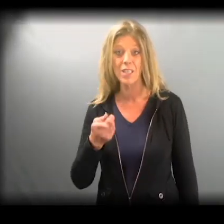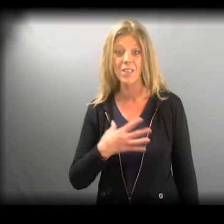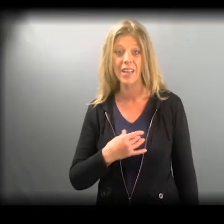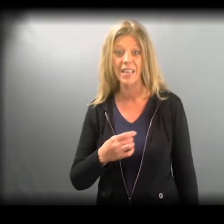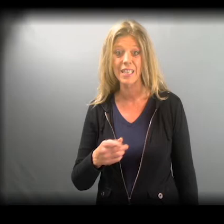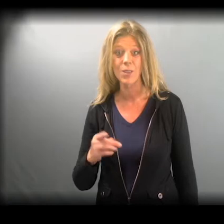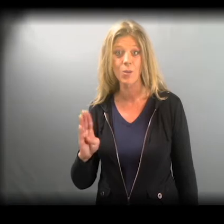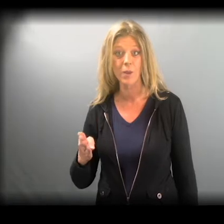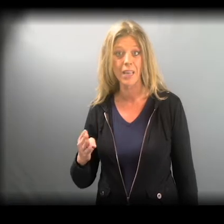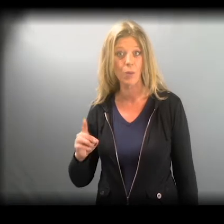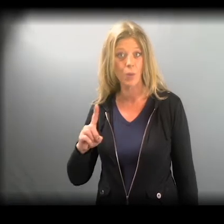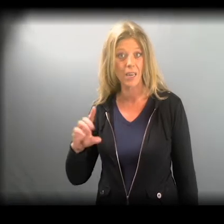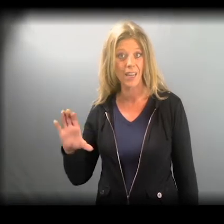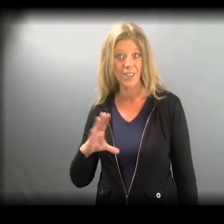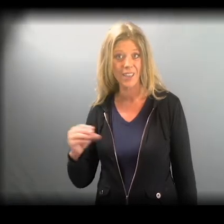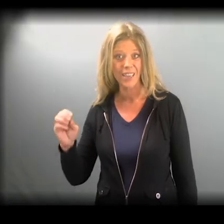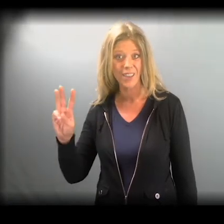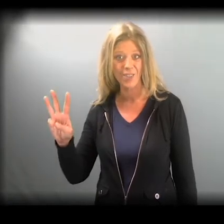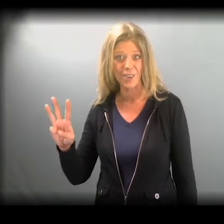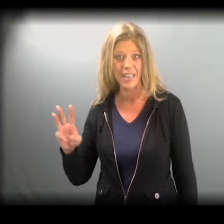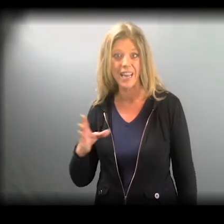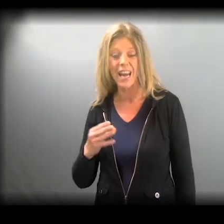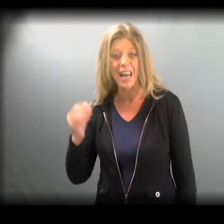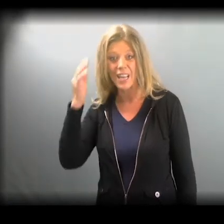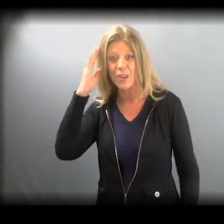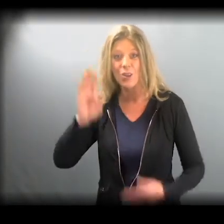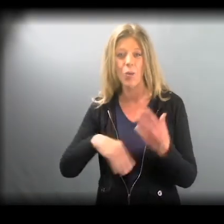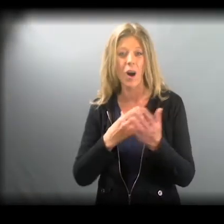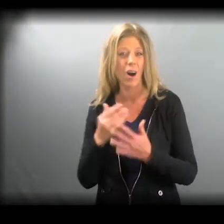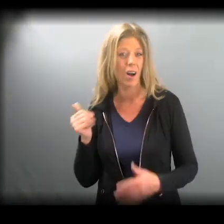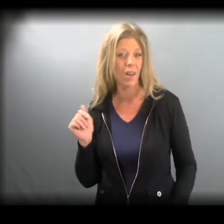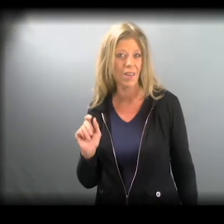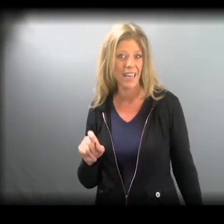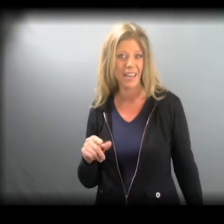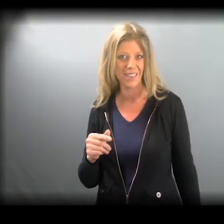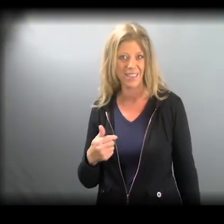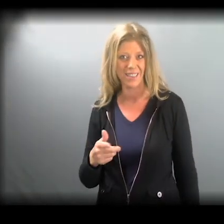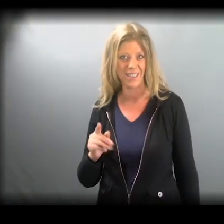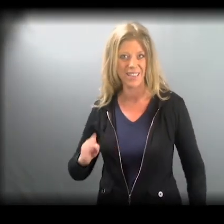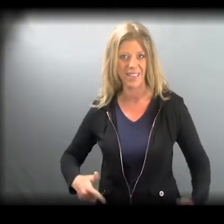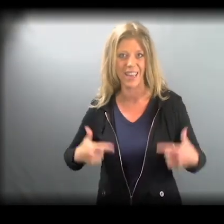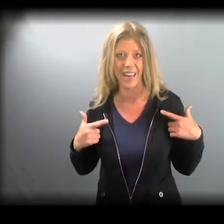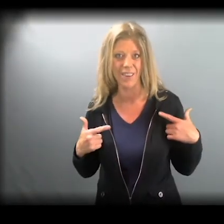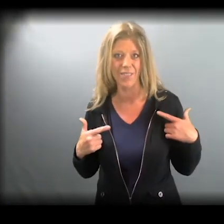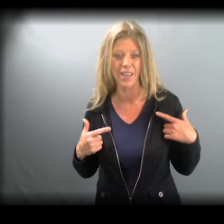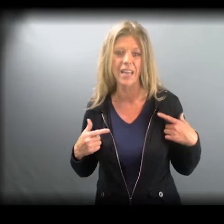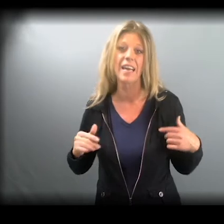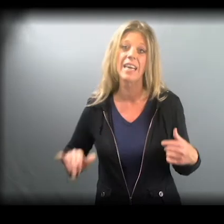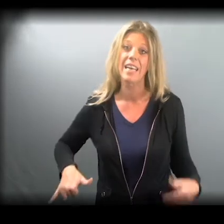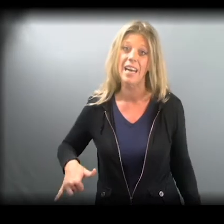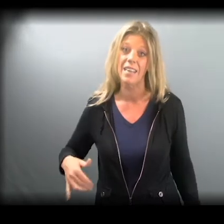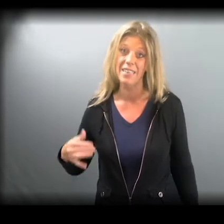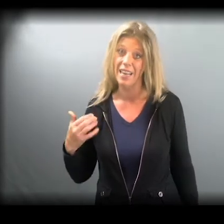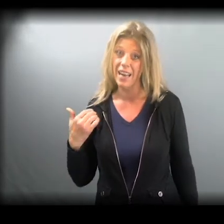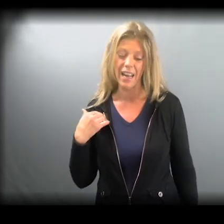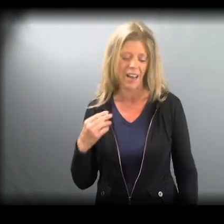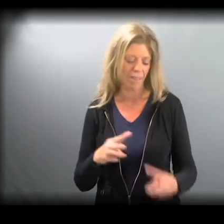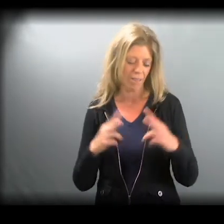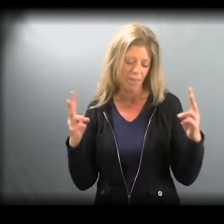Would you like to be 103 and know all the answers to life, yet have